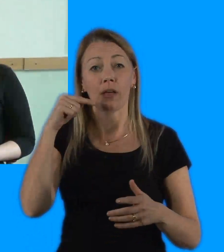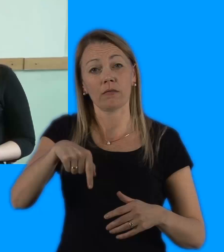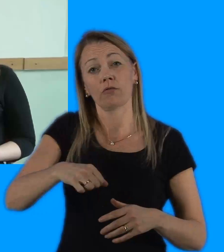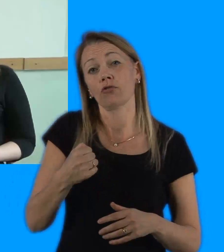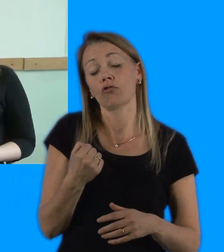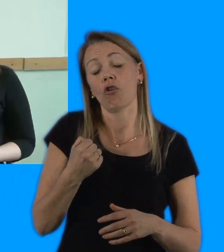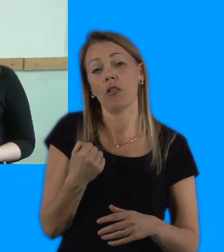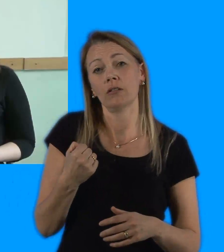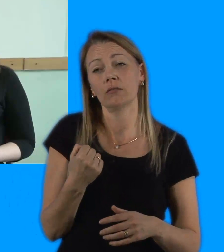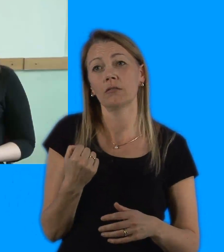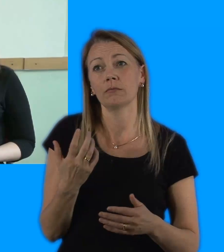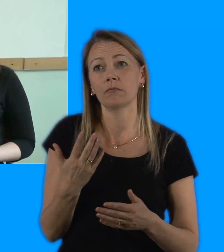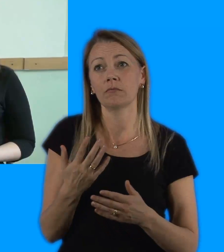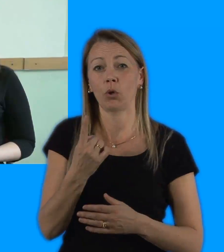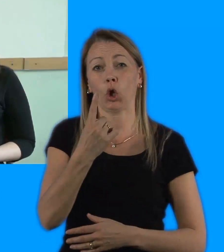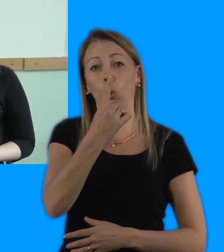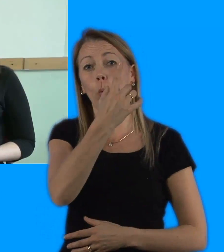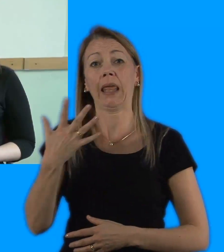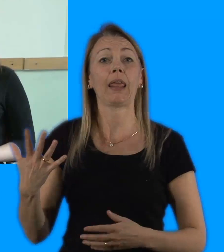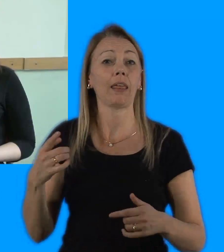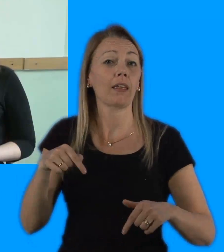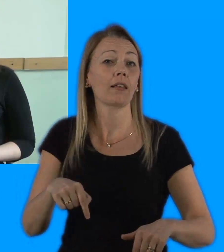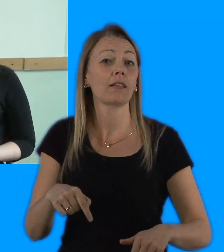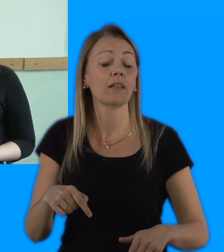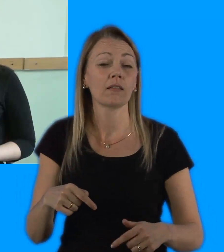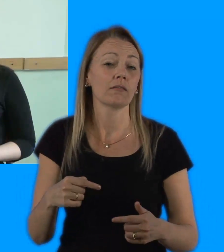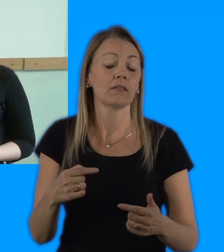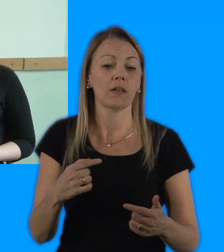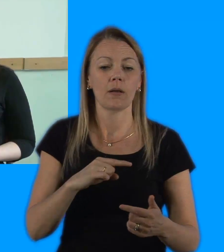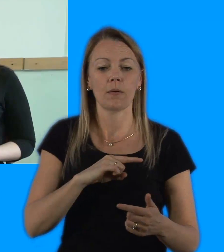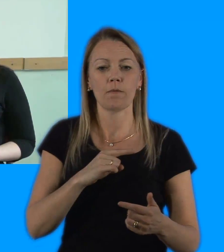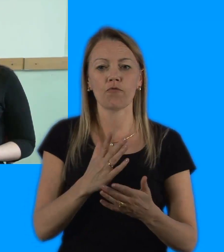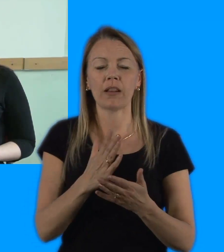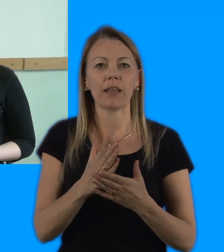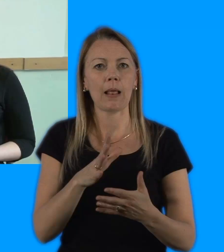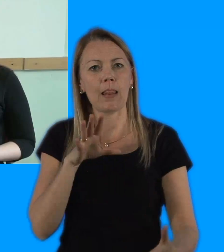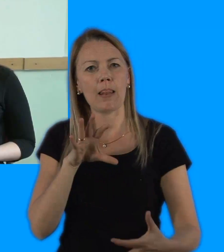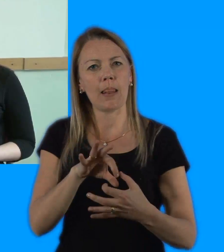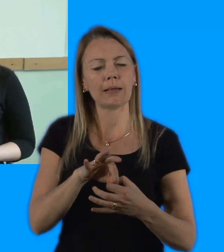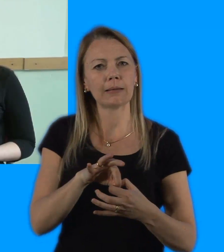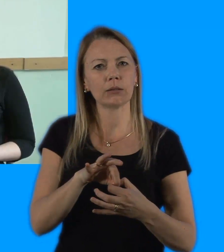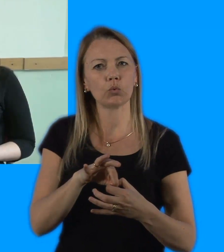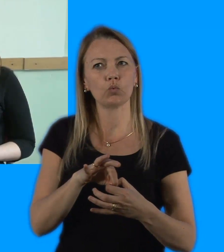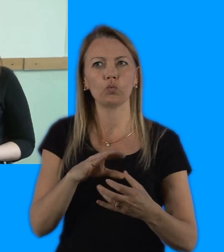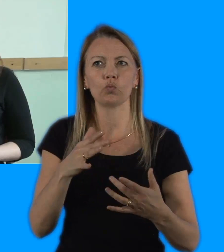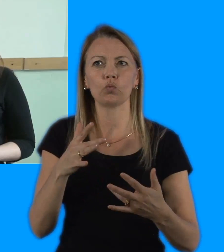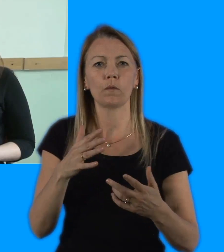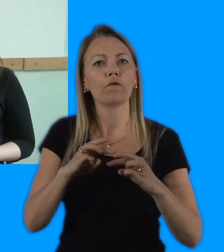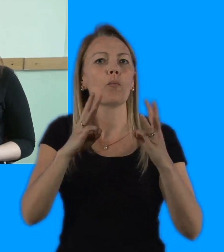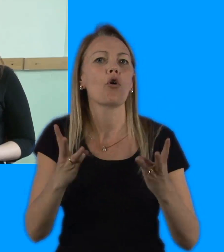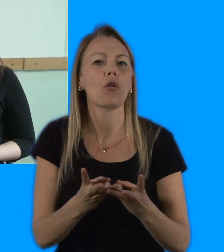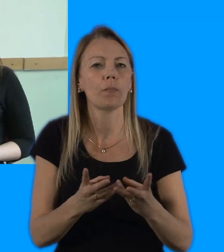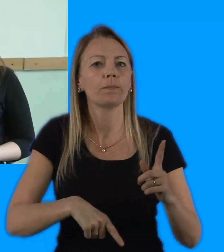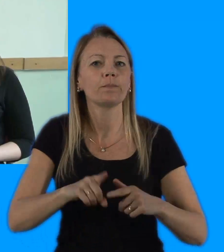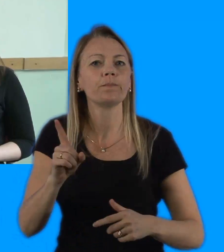I think in Scotland it's quite unique in that in a lot of ways is very much linked, or seen to be linked,